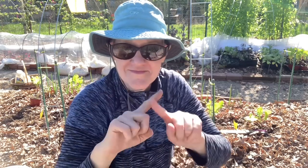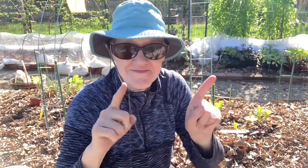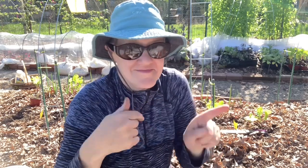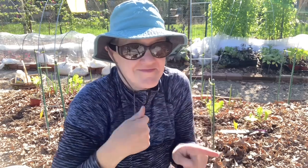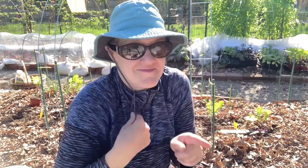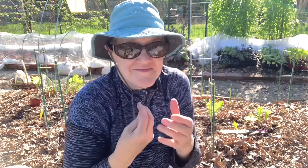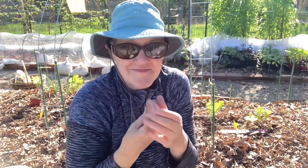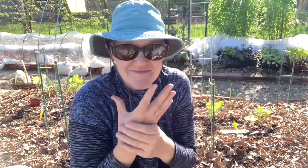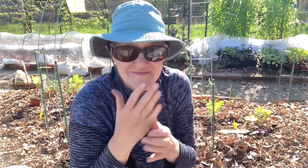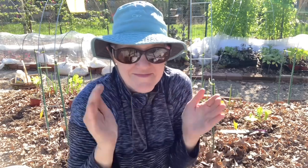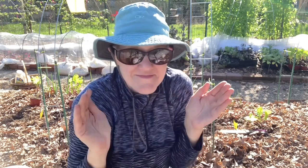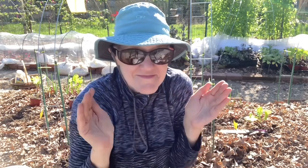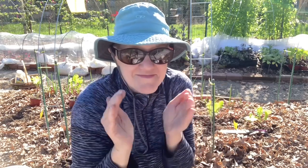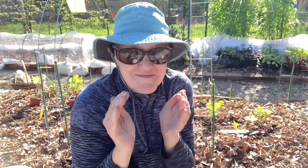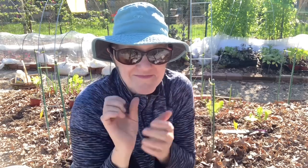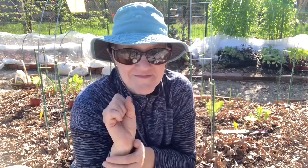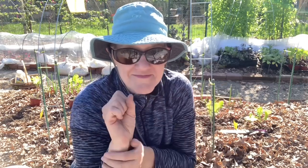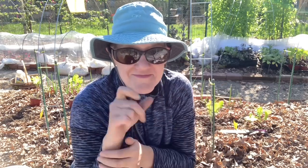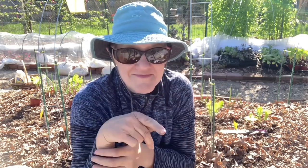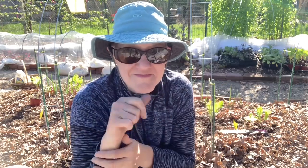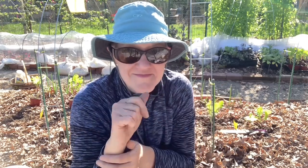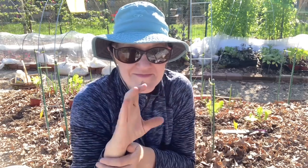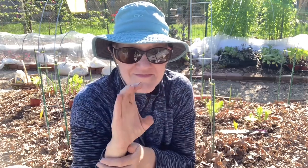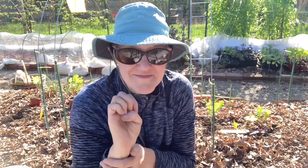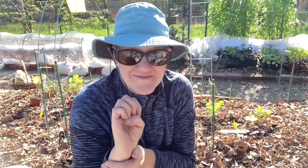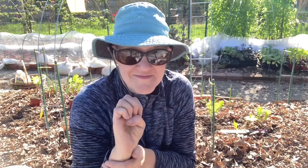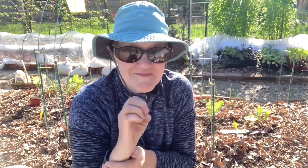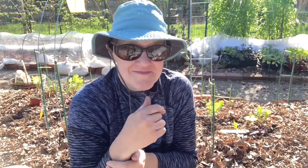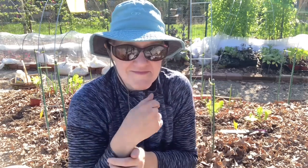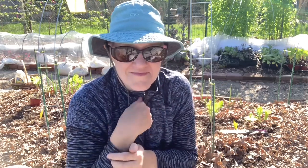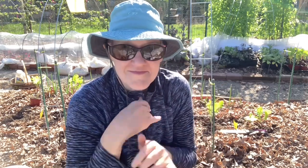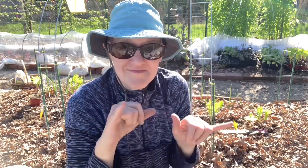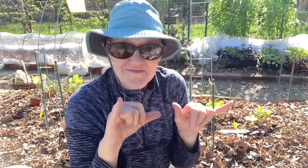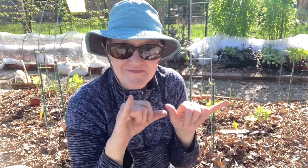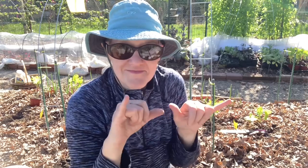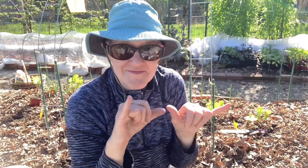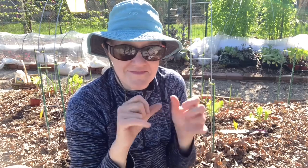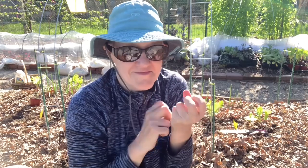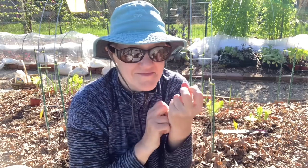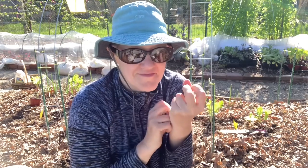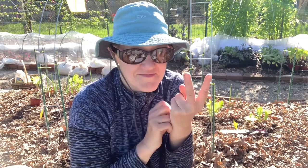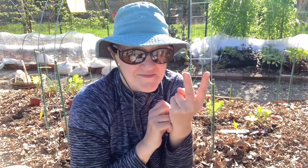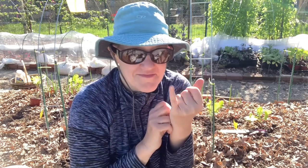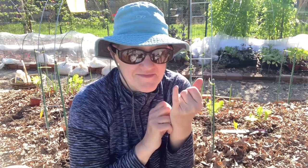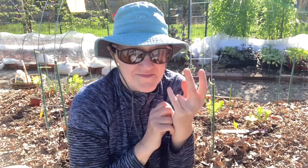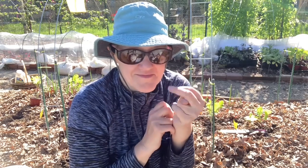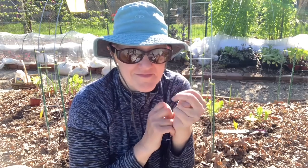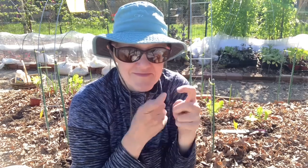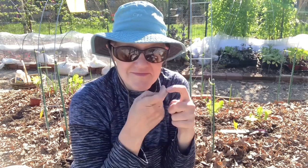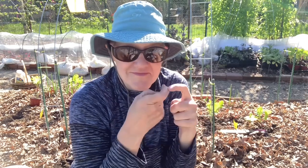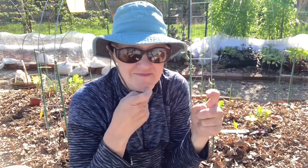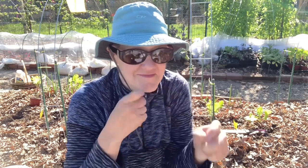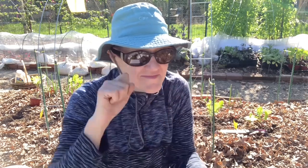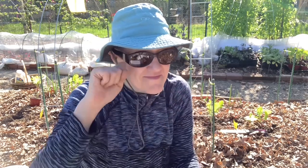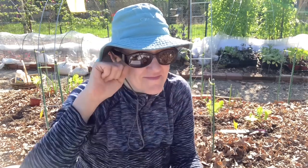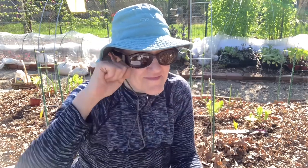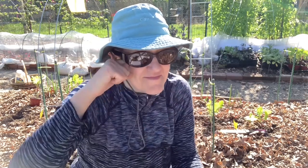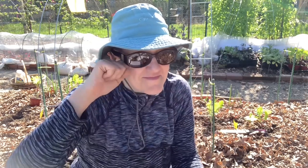24 inches. But I grow in a small space. So I measured 12 inches from the row